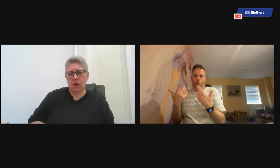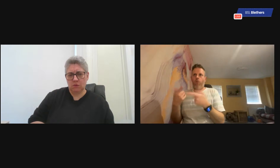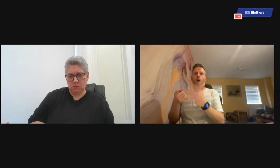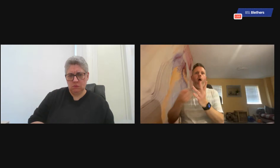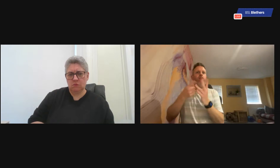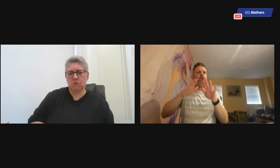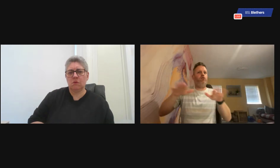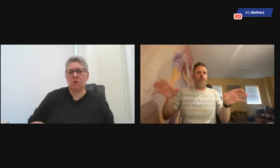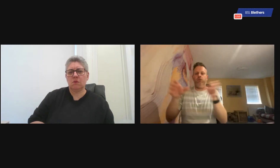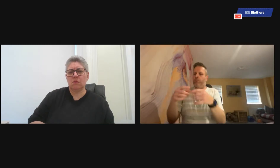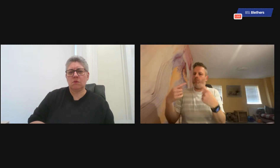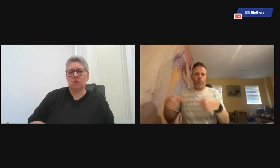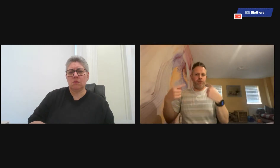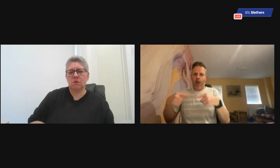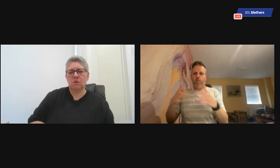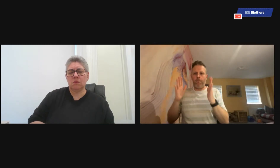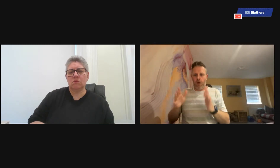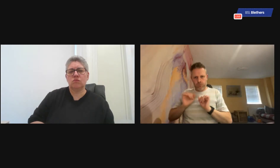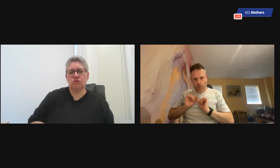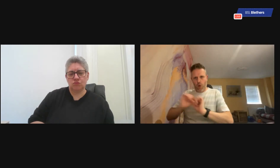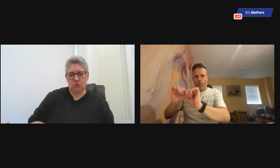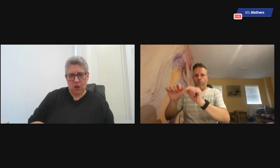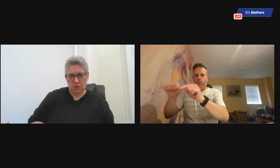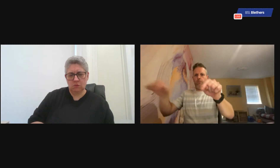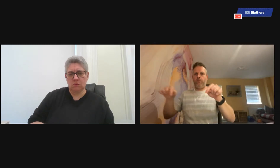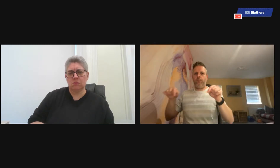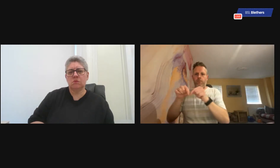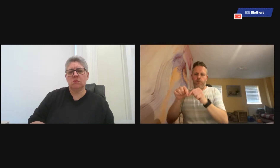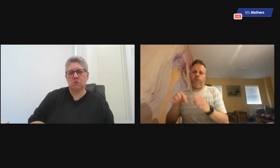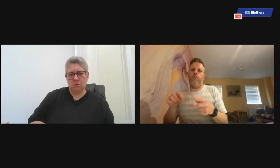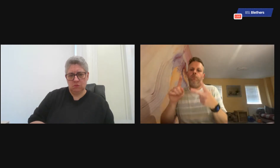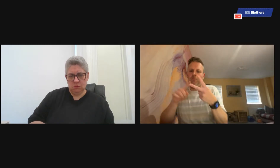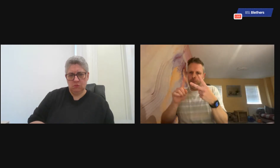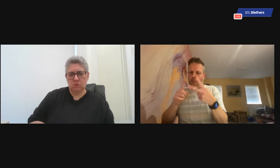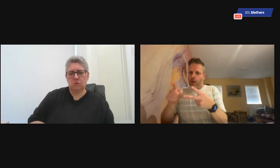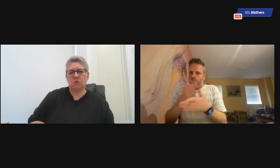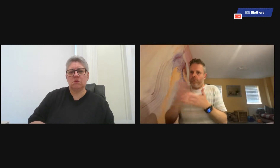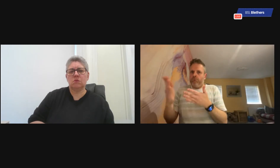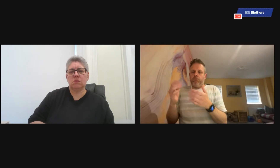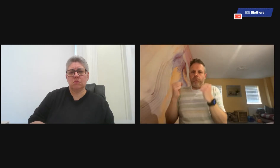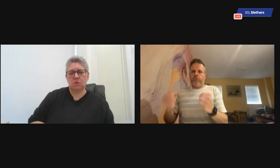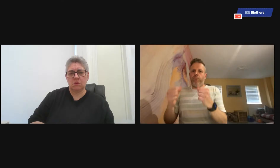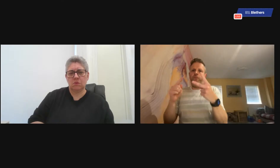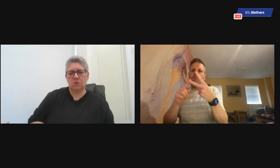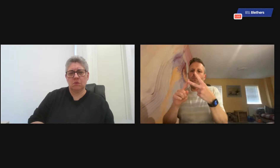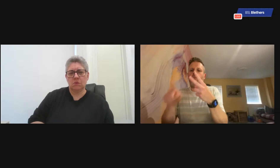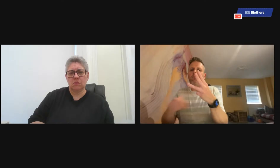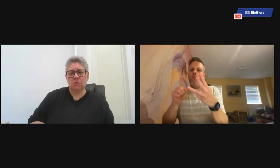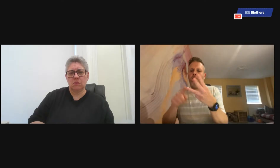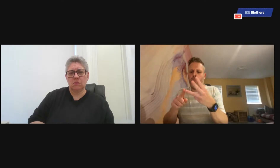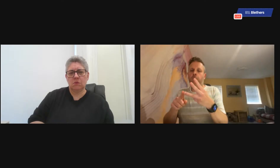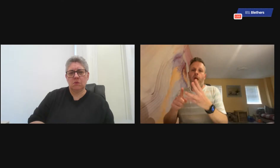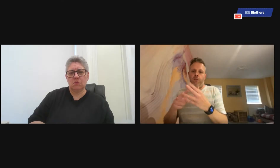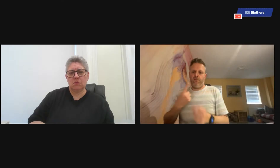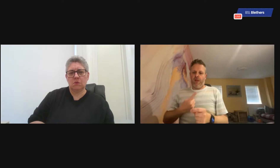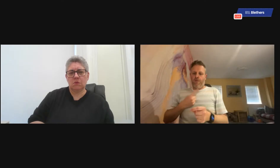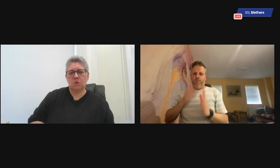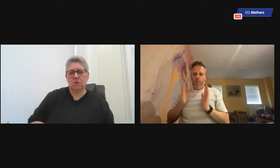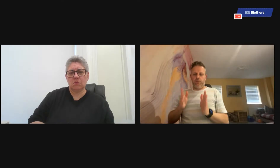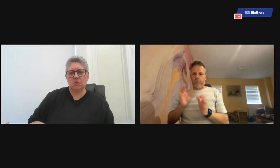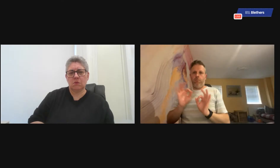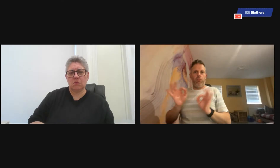they're not allowed to share with anyone. You can't have two people sharing a room, for example, so they have to have their own space.